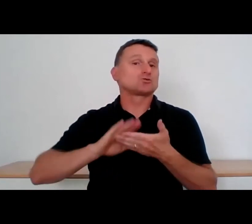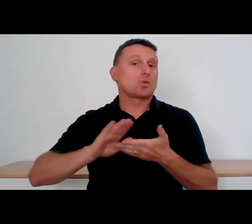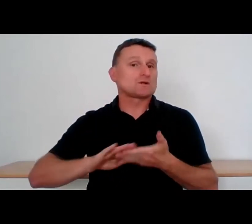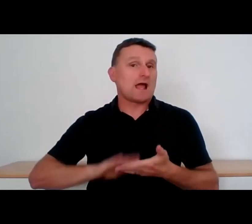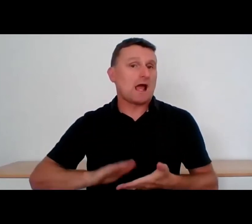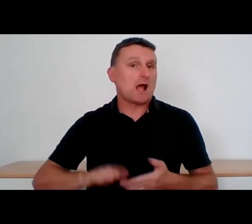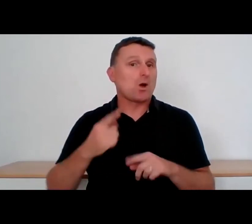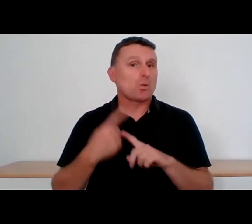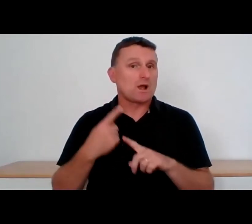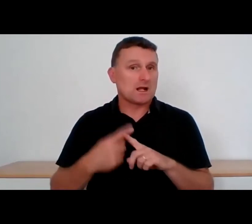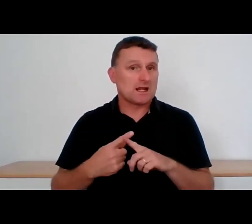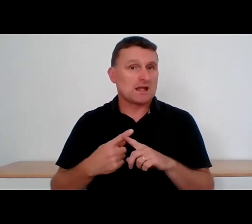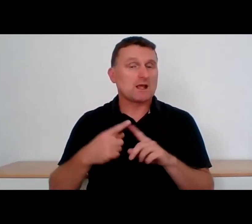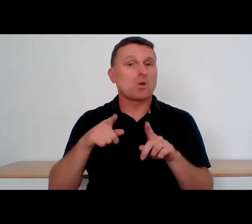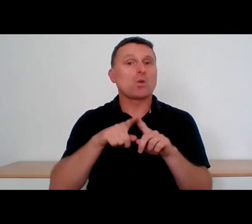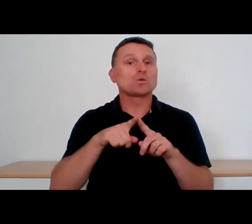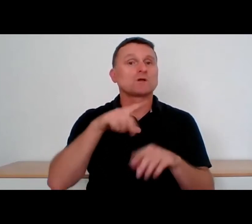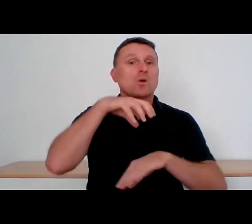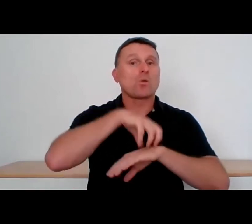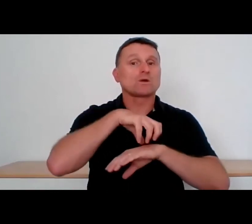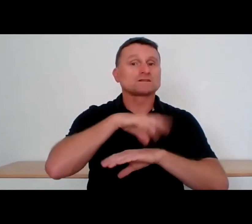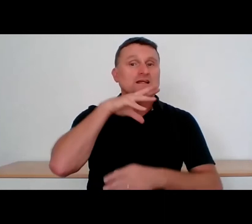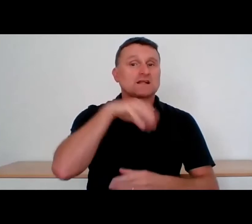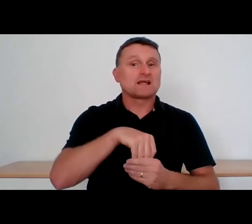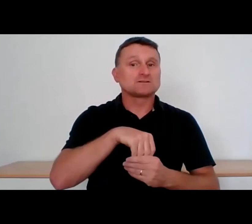external consultation procedures smooth.